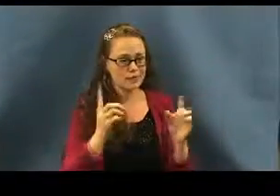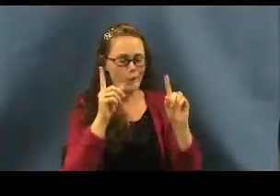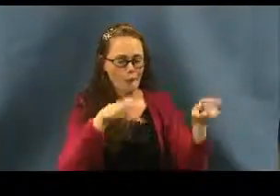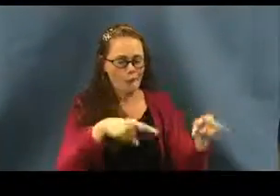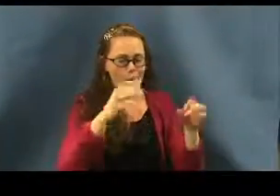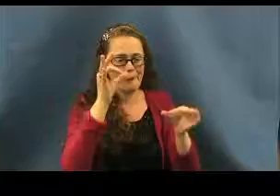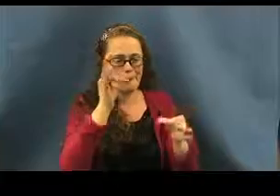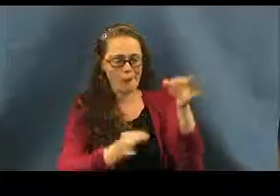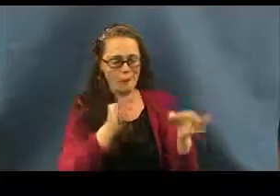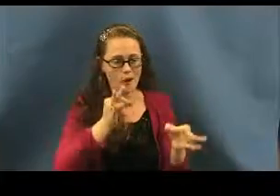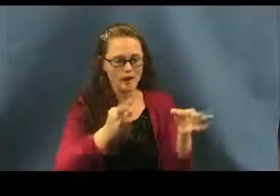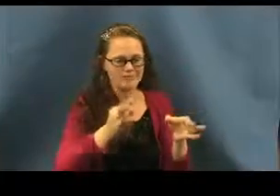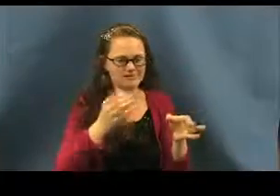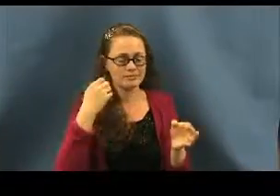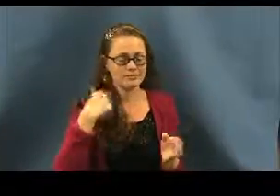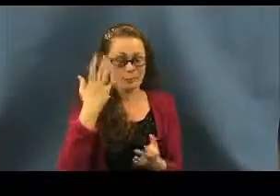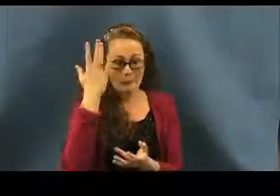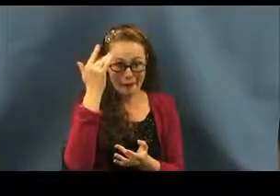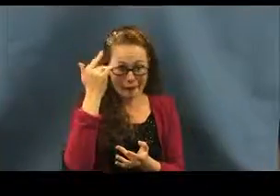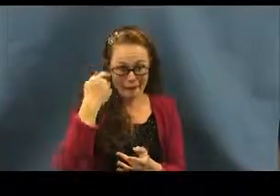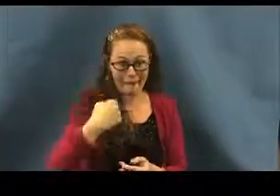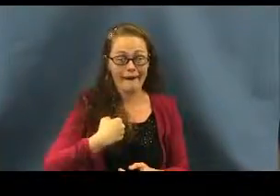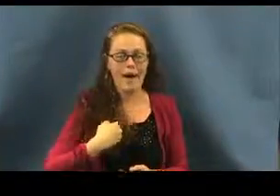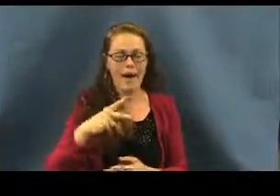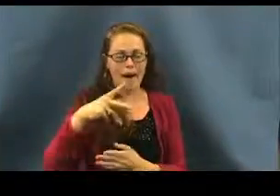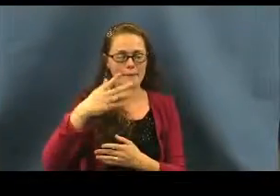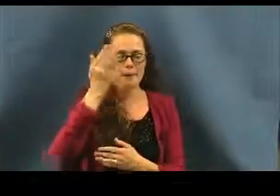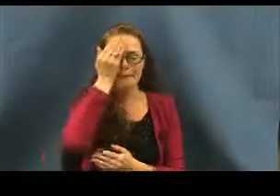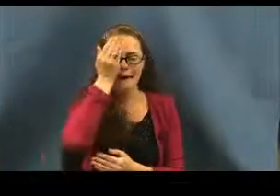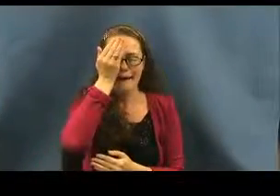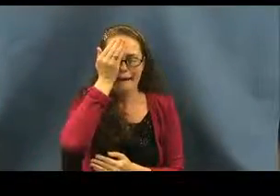Before I die, I want to straddle the international dateline.